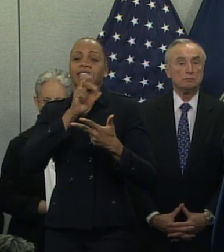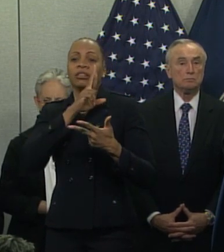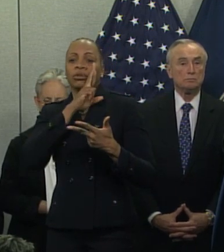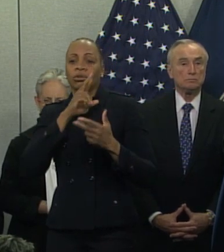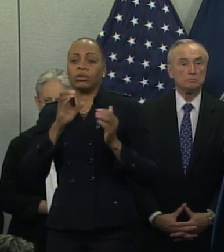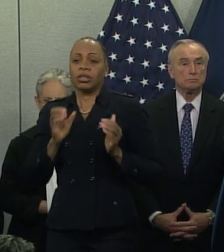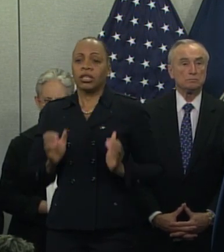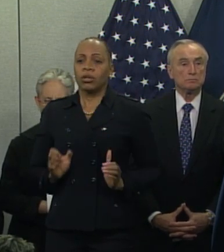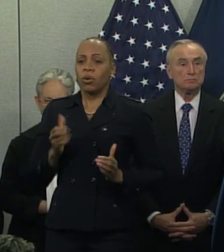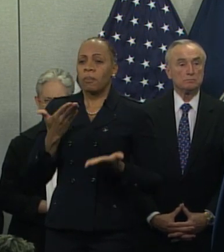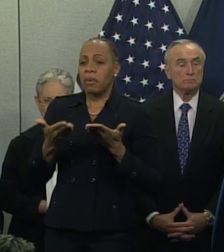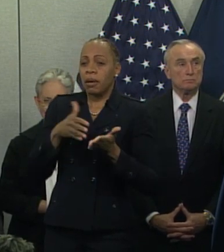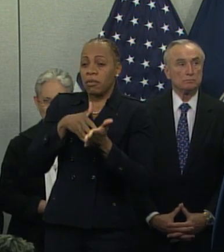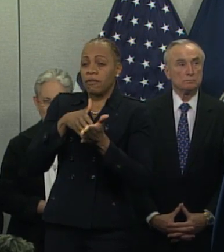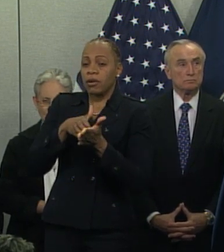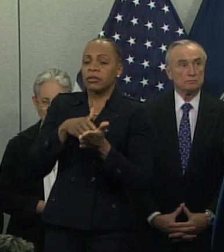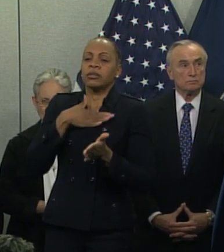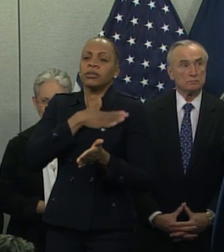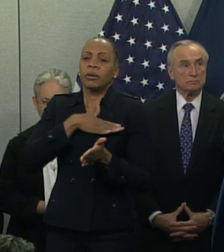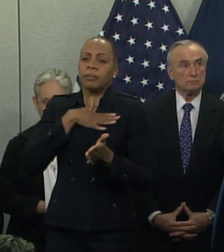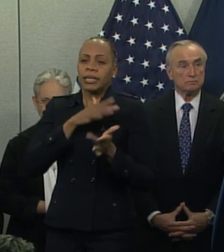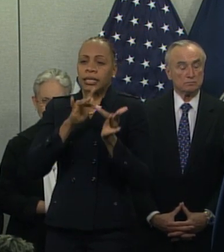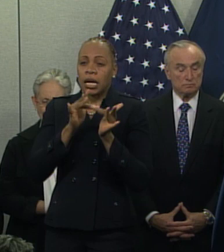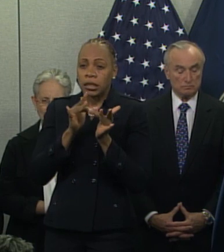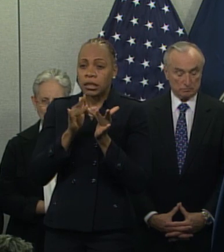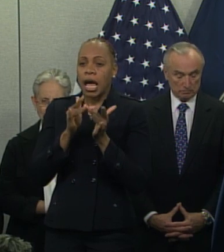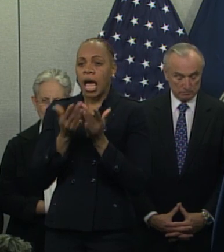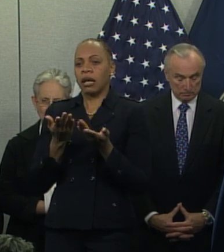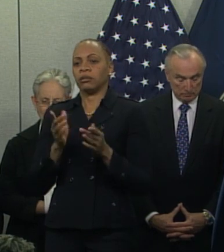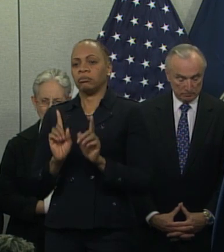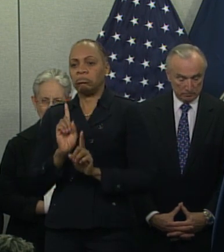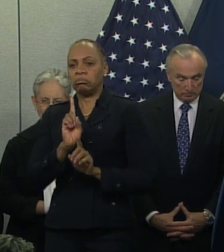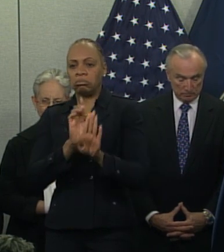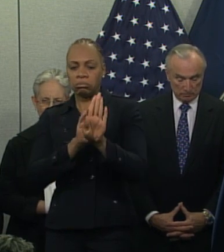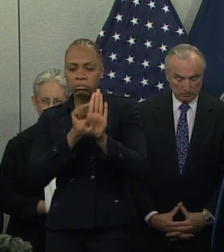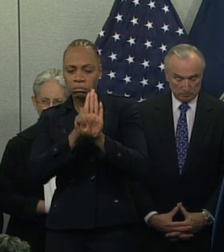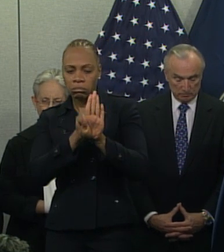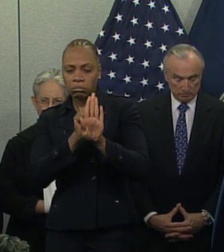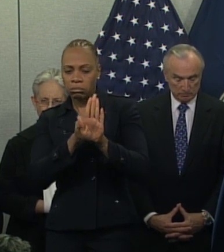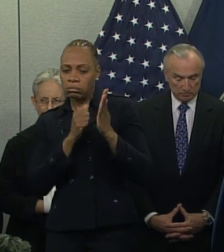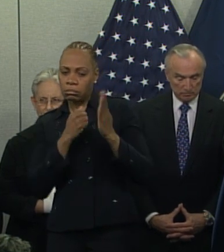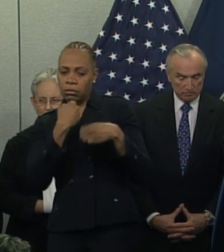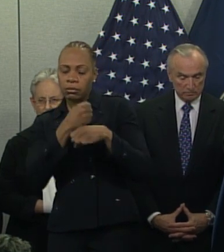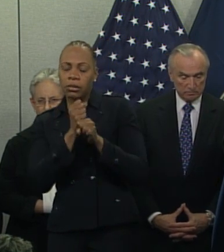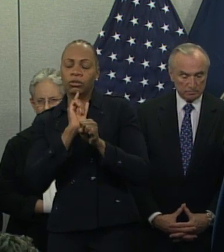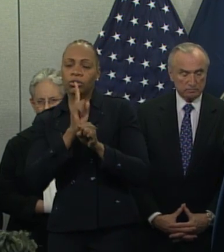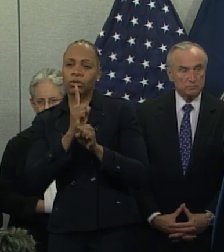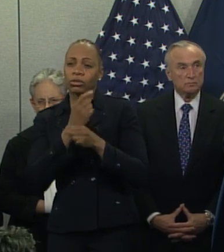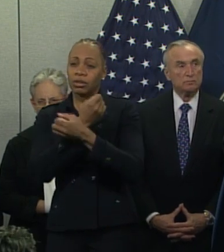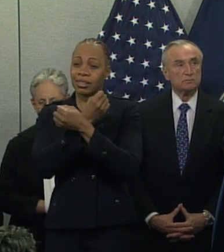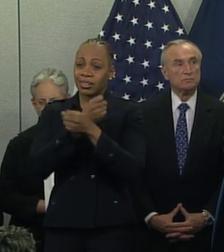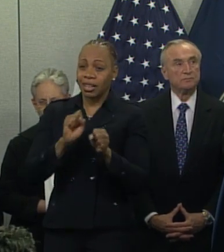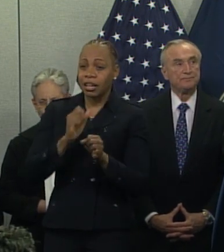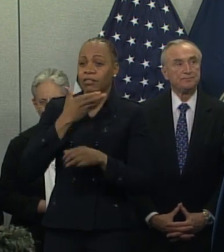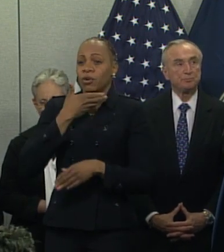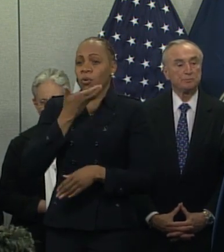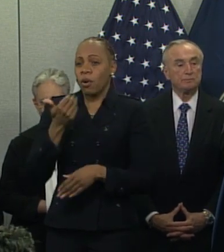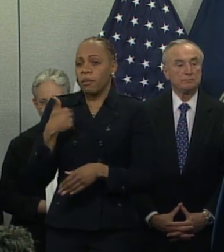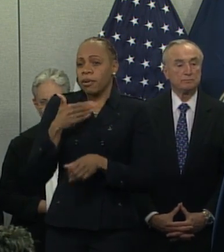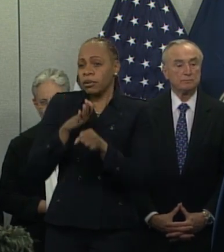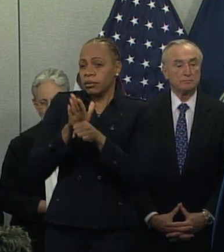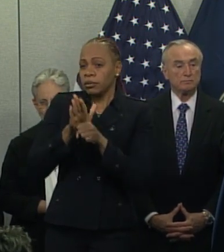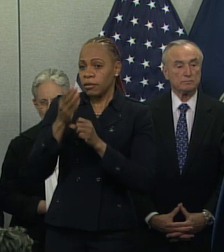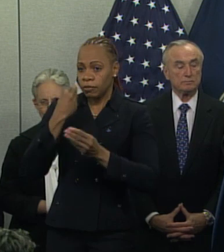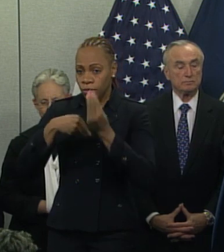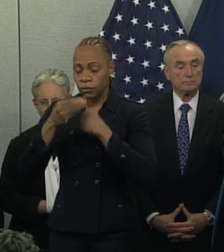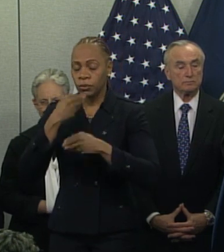think might be a little vulnerable, please reach out to them, check in, make sure that they're safe, make sure that they're warm, make sure they have enough food to